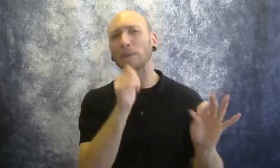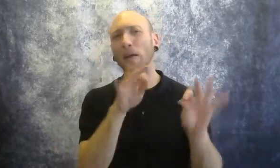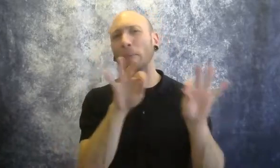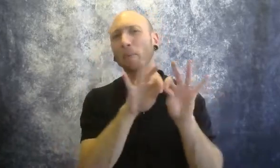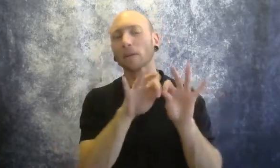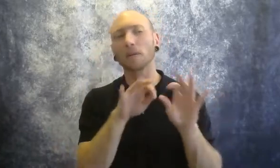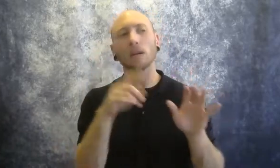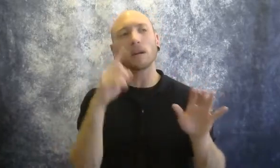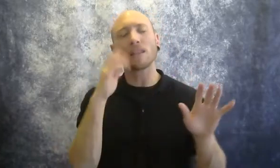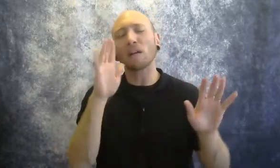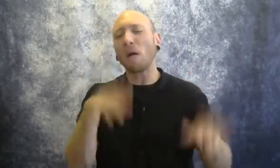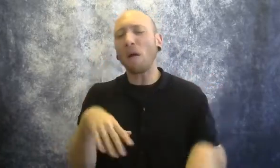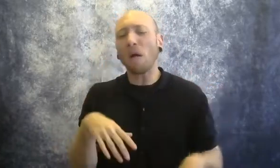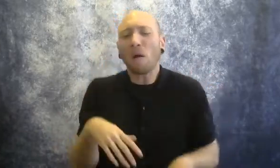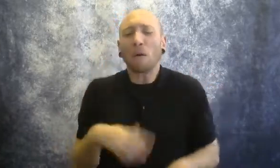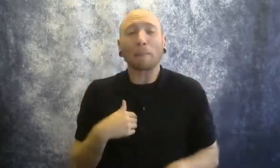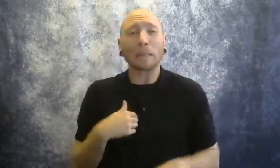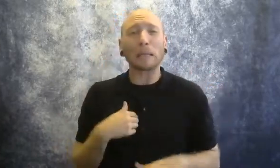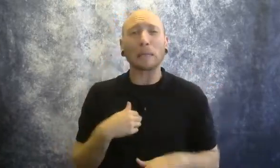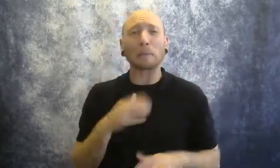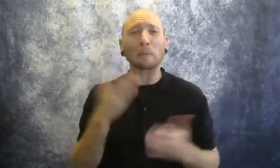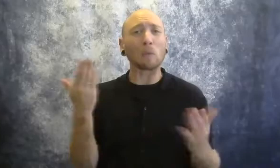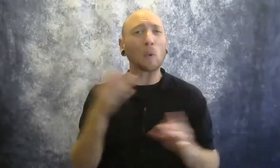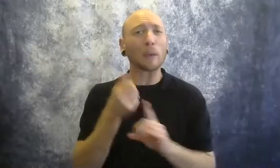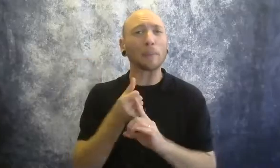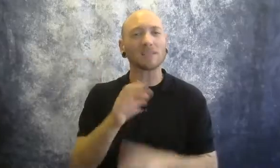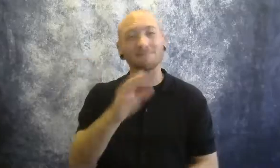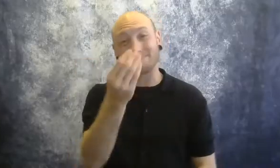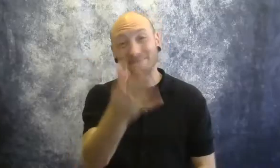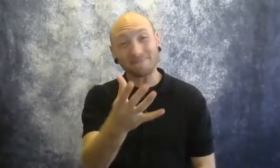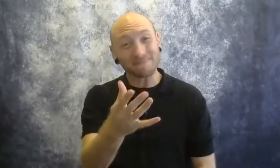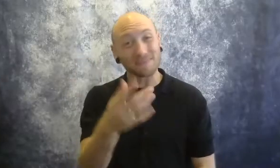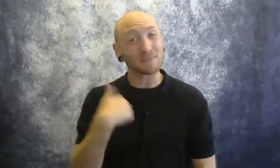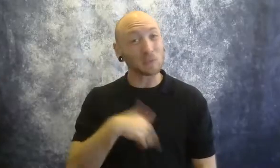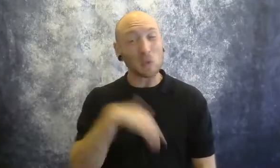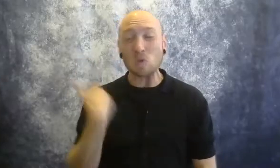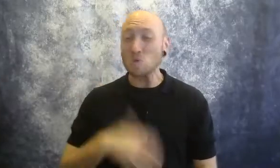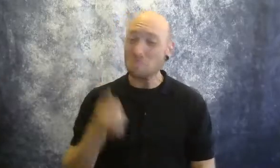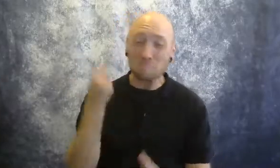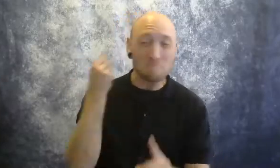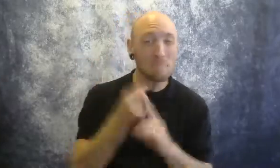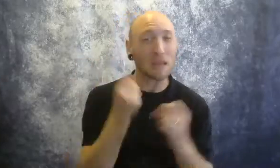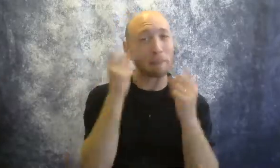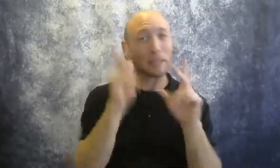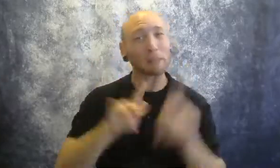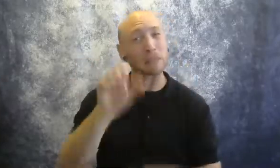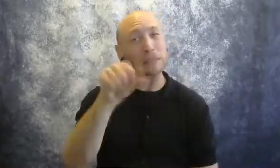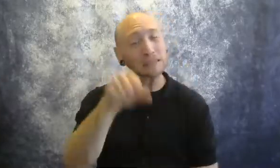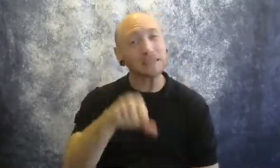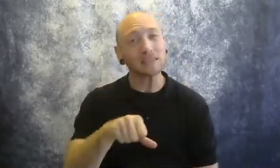may be thinking that we don't have much impact on people. I have news for you. We have great impact on